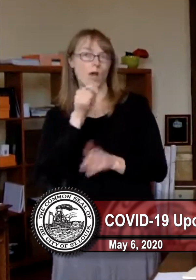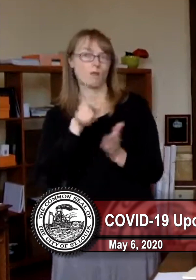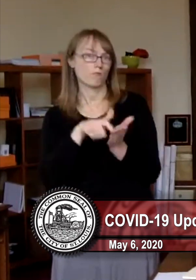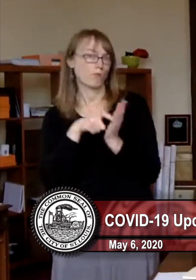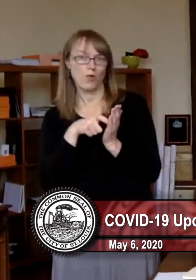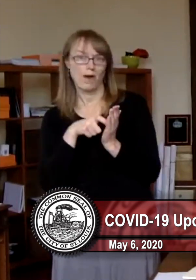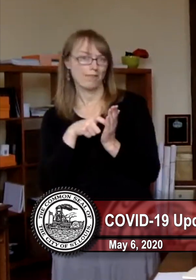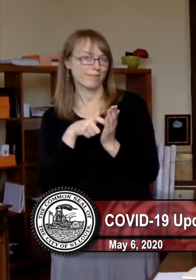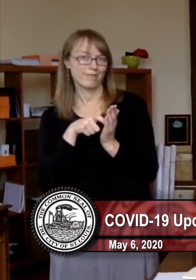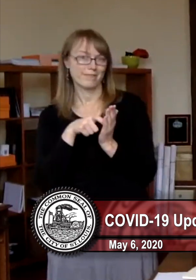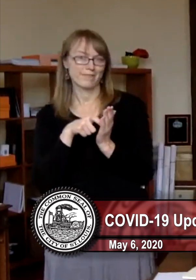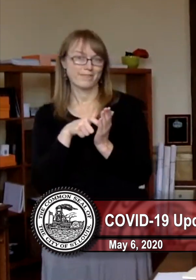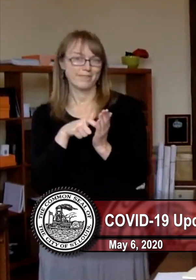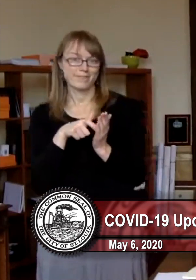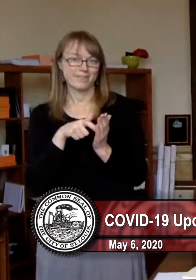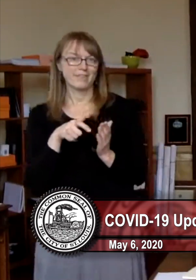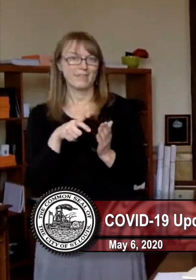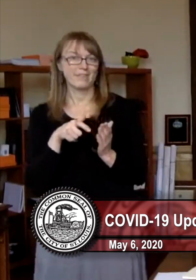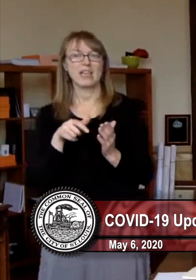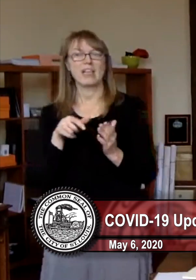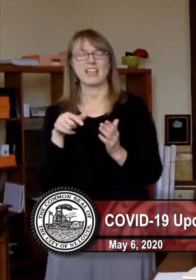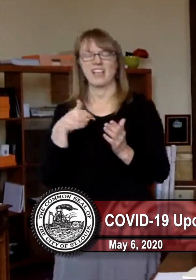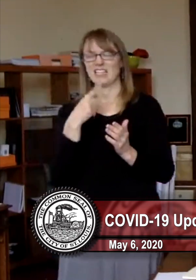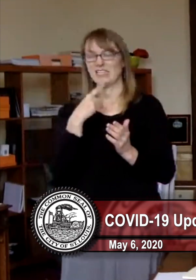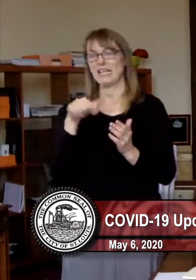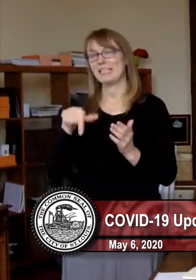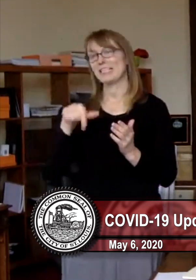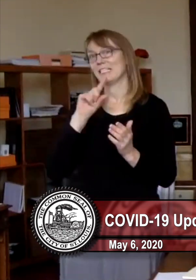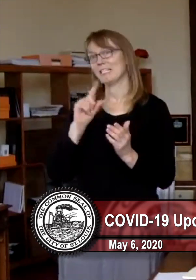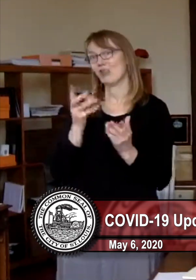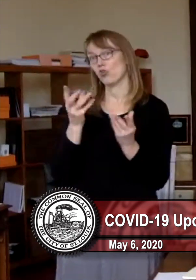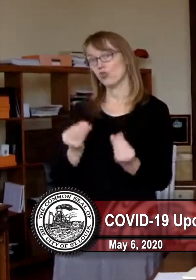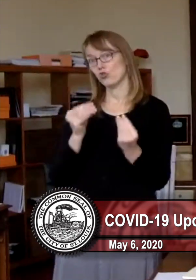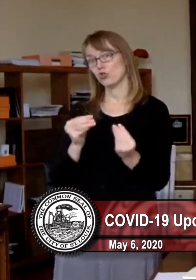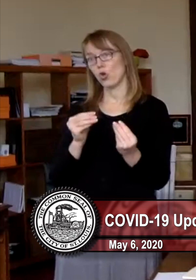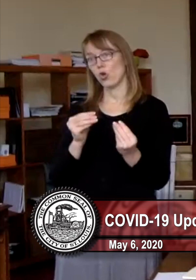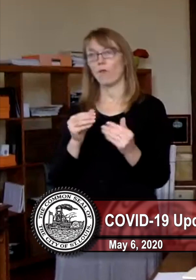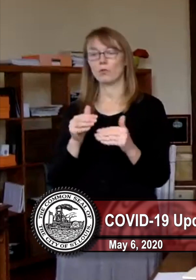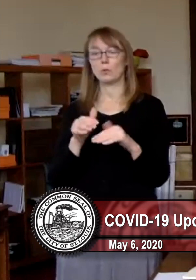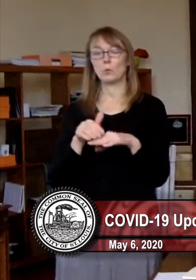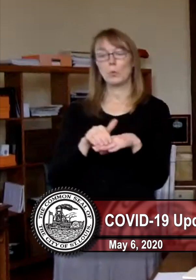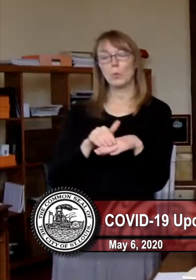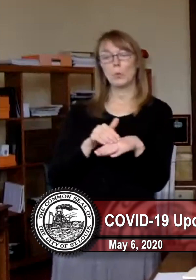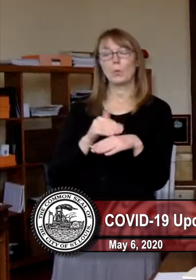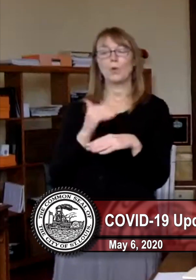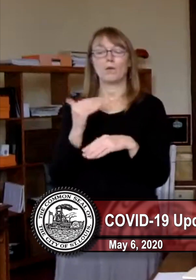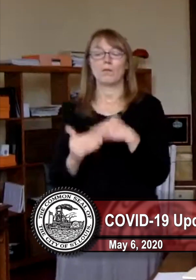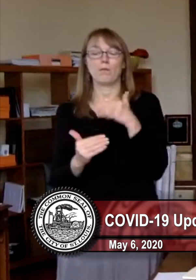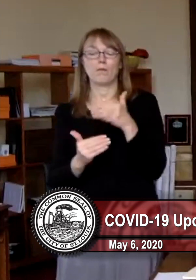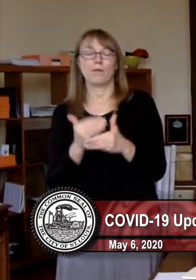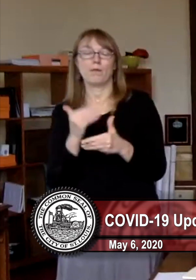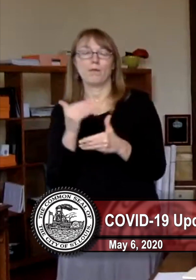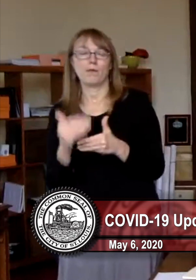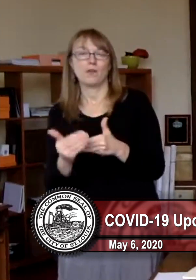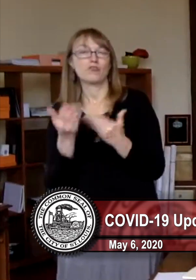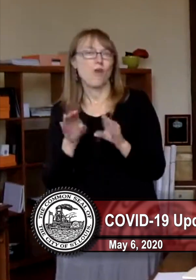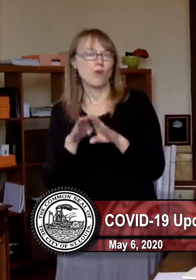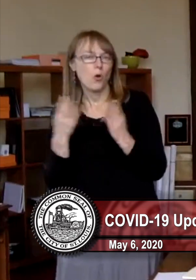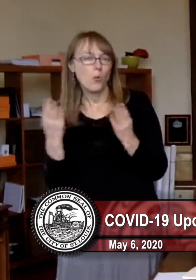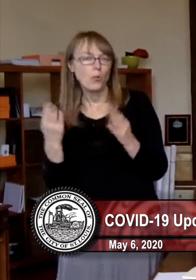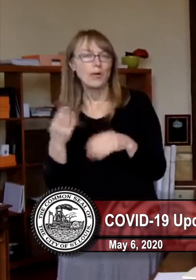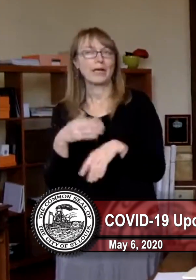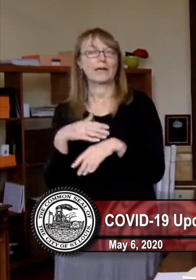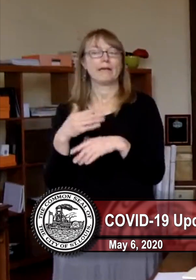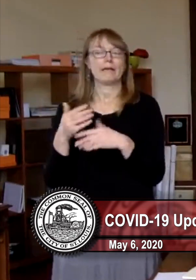In fact, that's why I continue to say this is a soft opening. We're going to ease open. Some folks will be